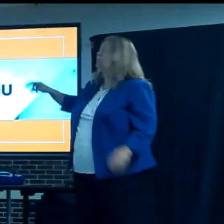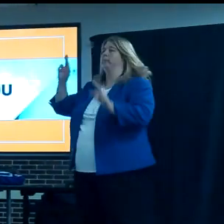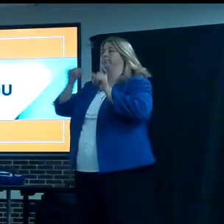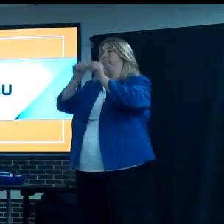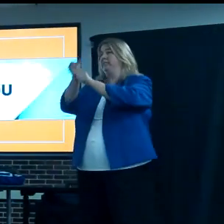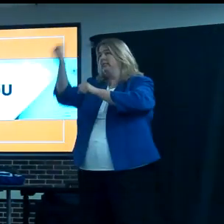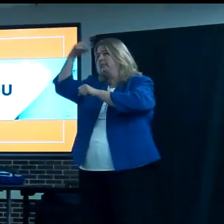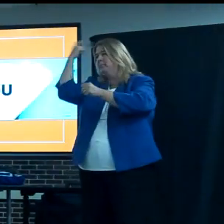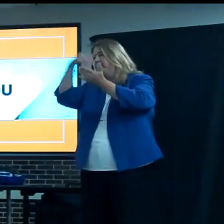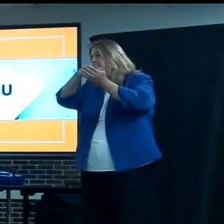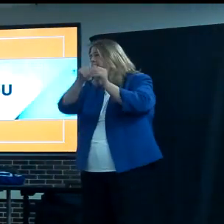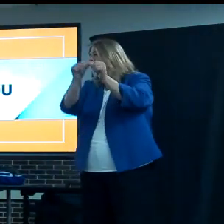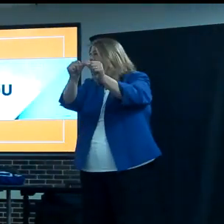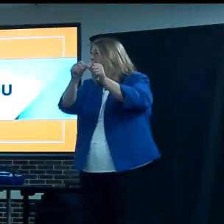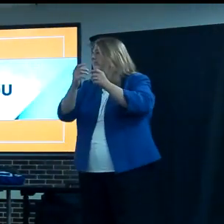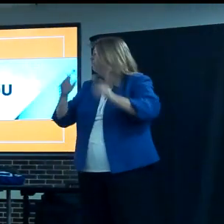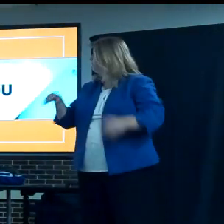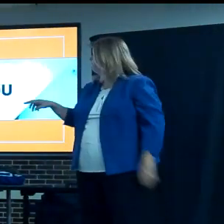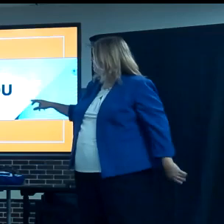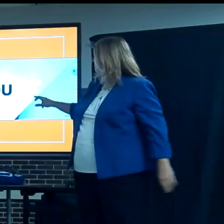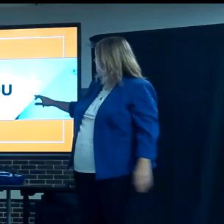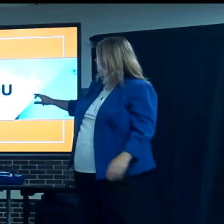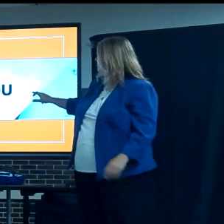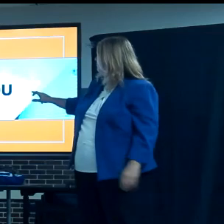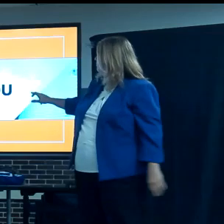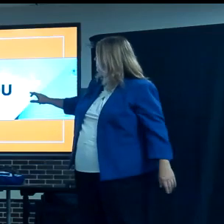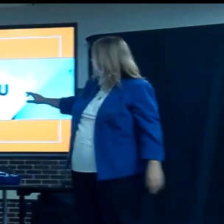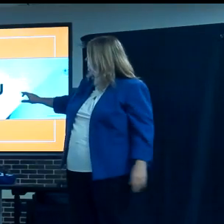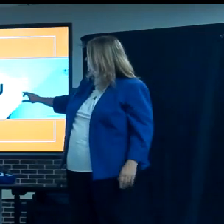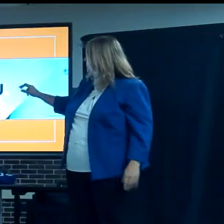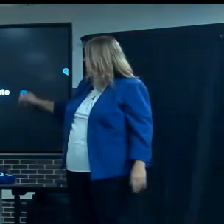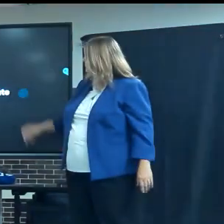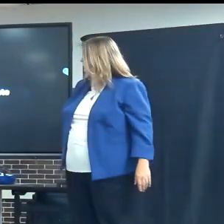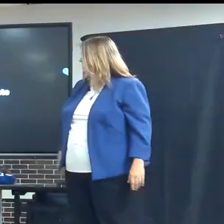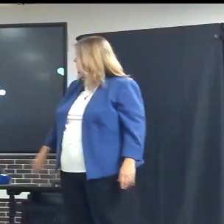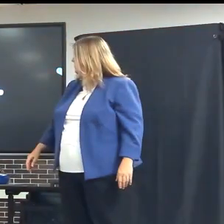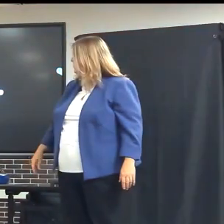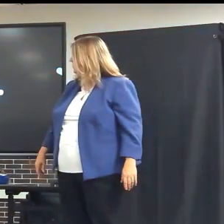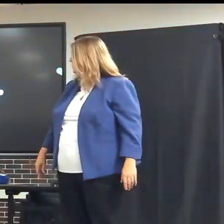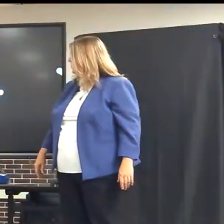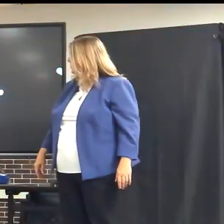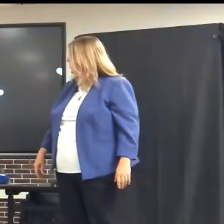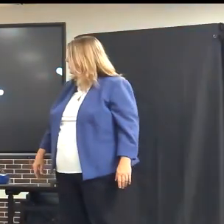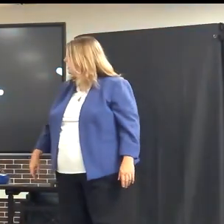a lifetime experience that they'll remember. And we're hoping to continue that next year.